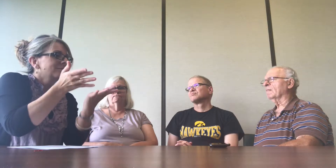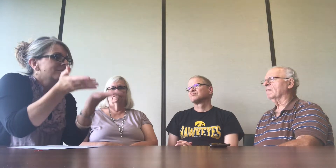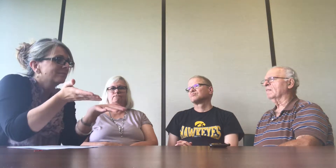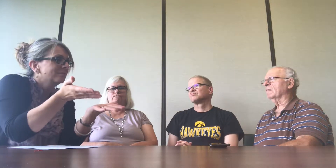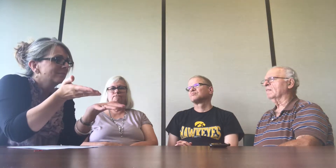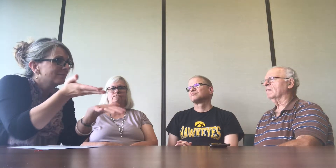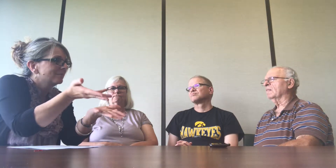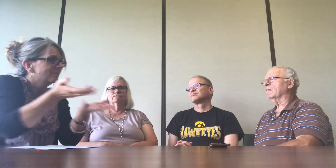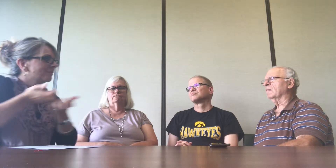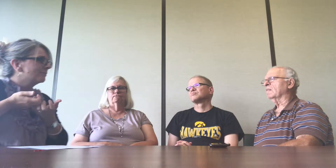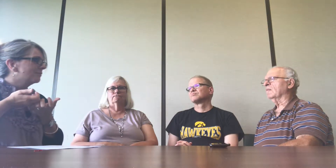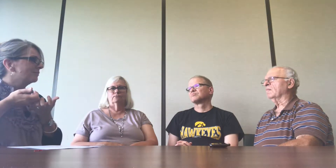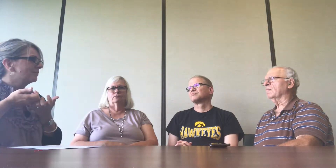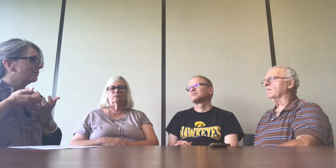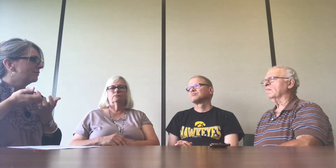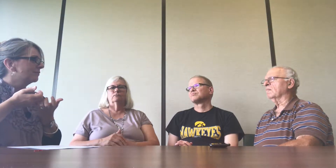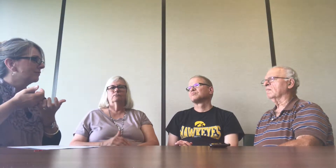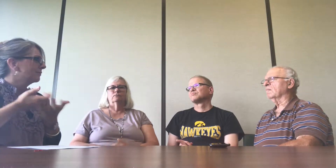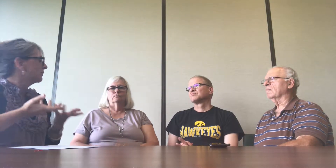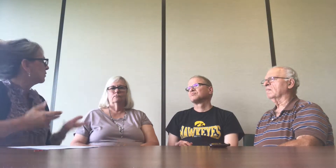can reach out to those individuals.